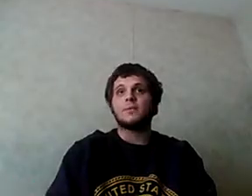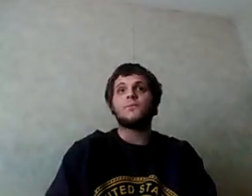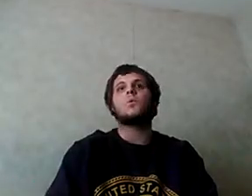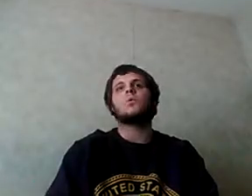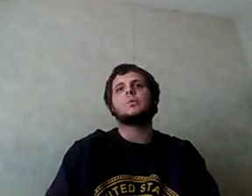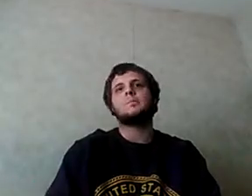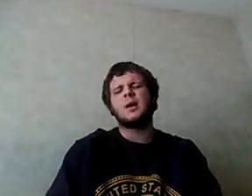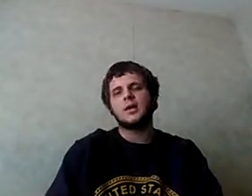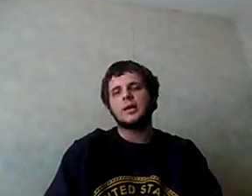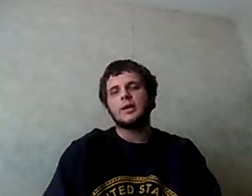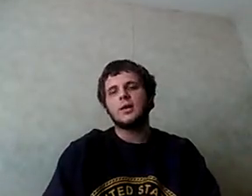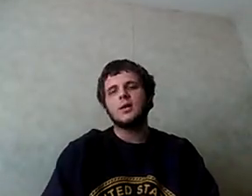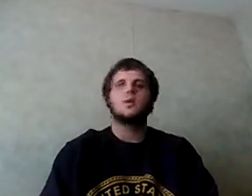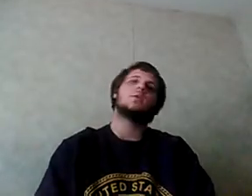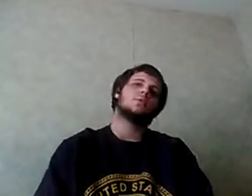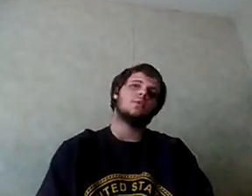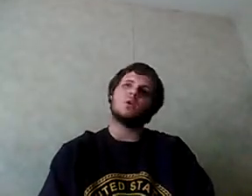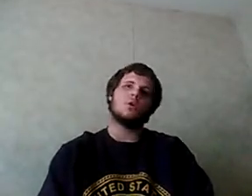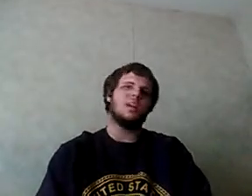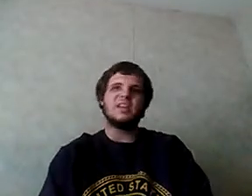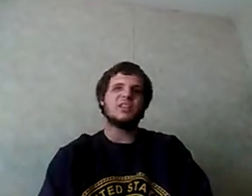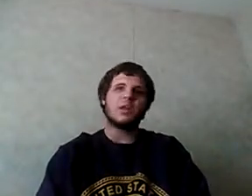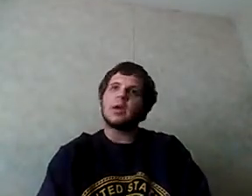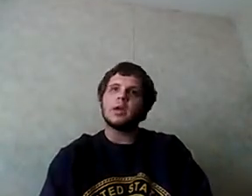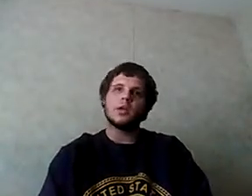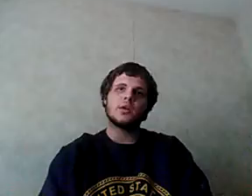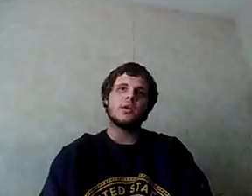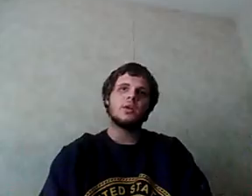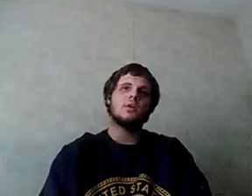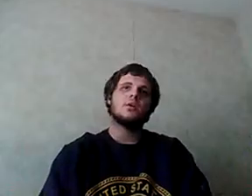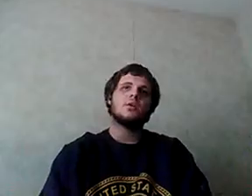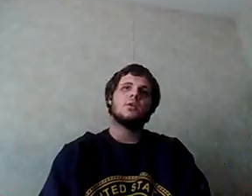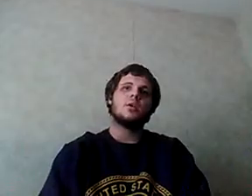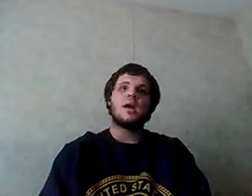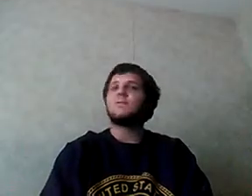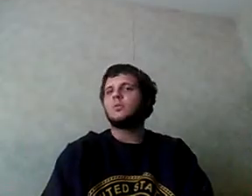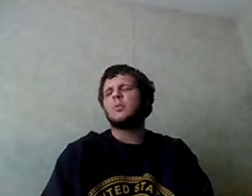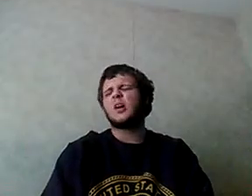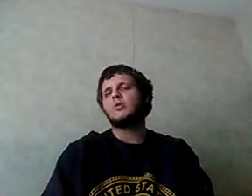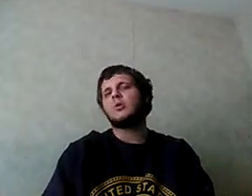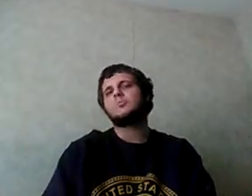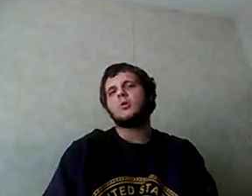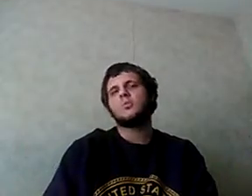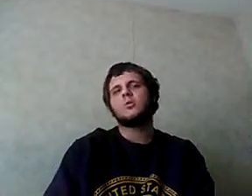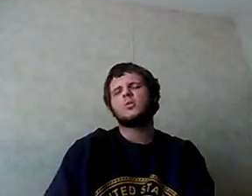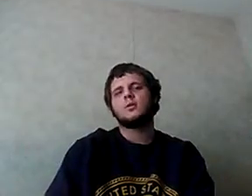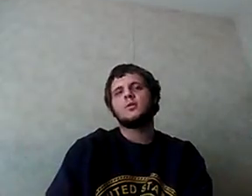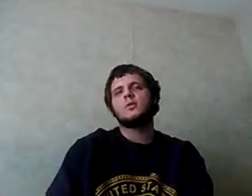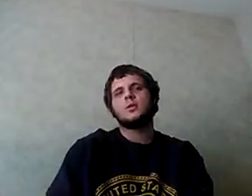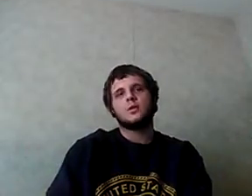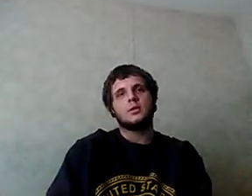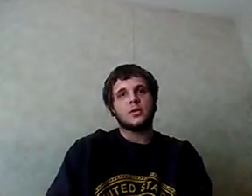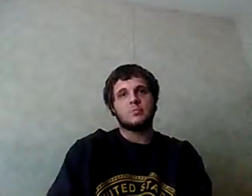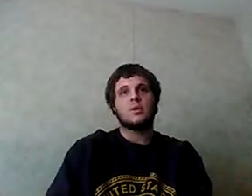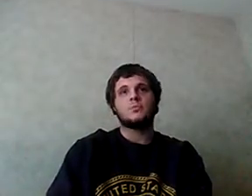can't afford to buy, you know, anything after you buy corrupt armor, then that